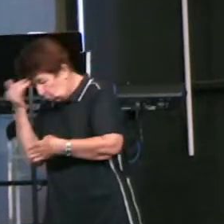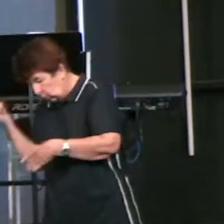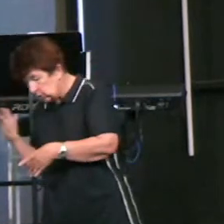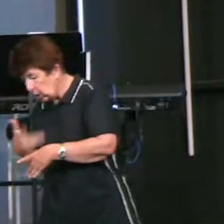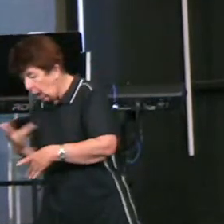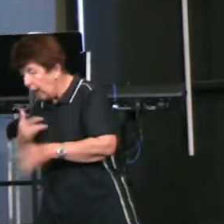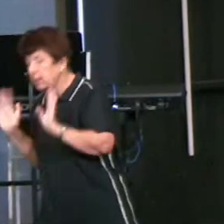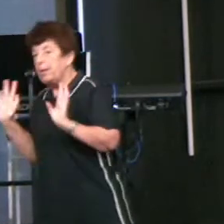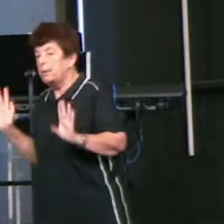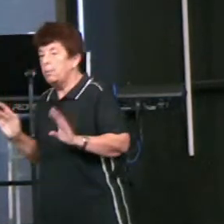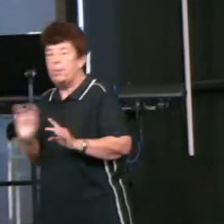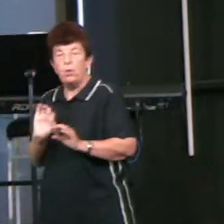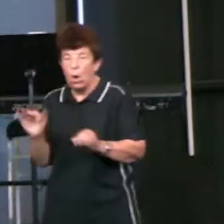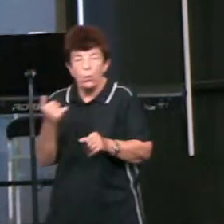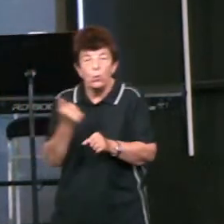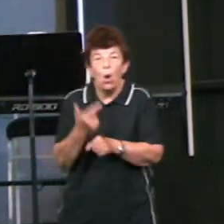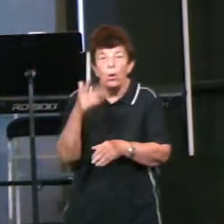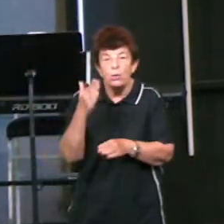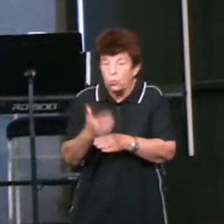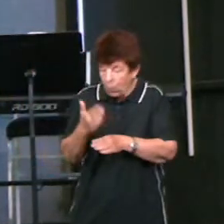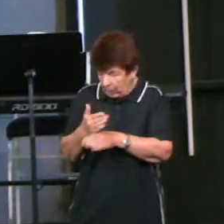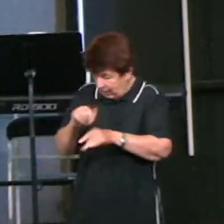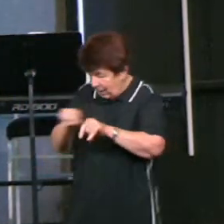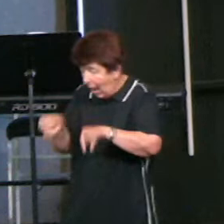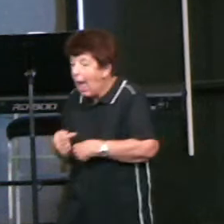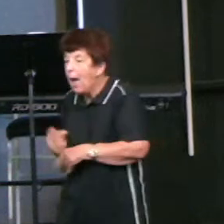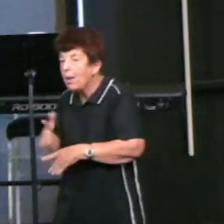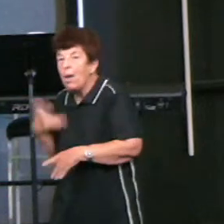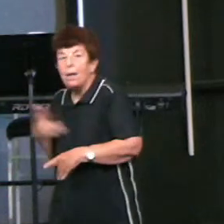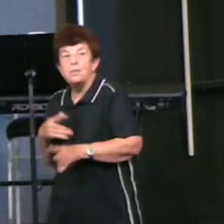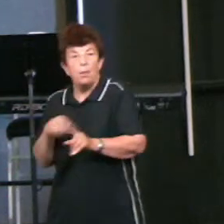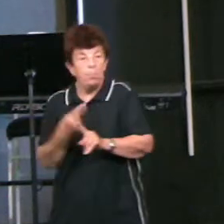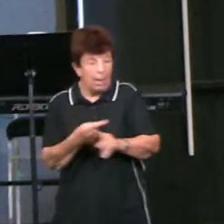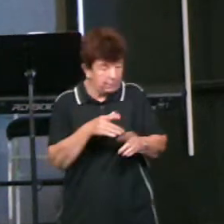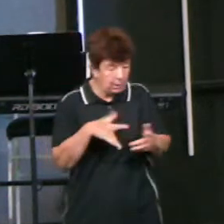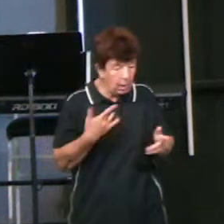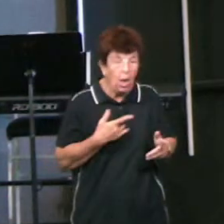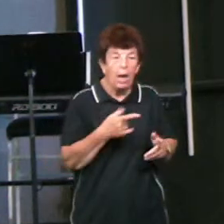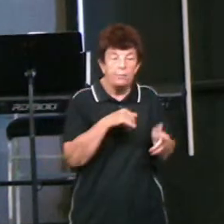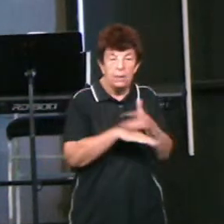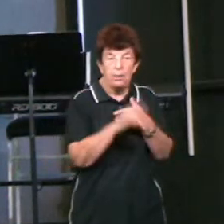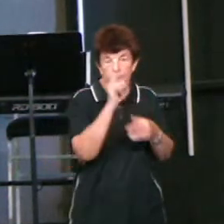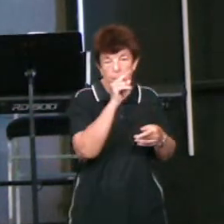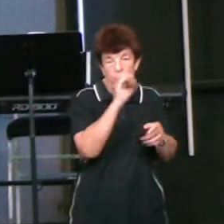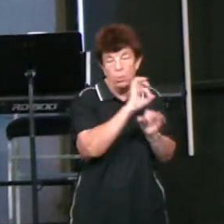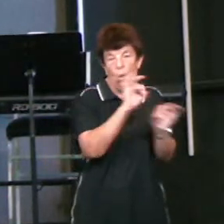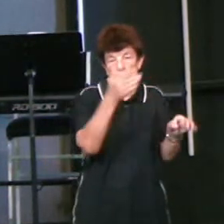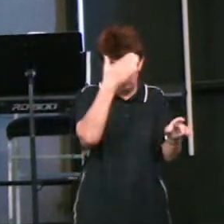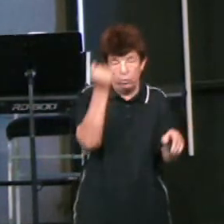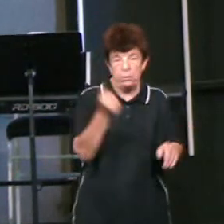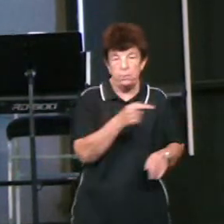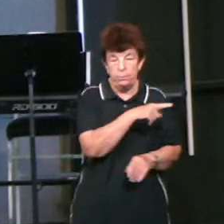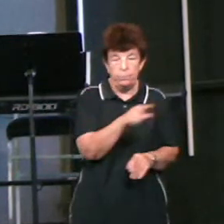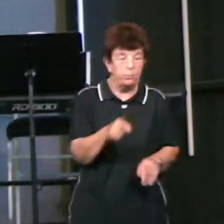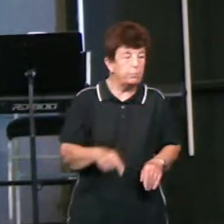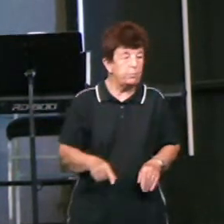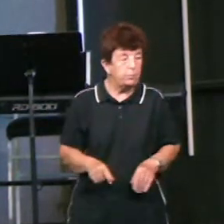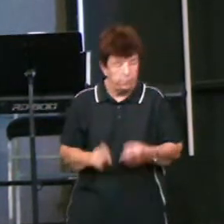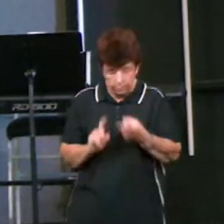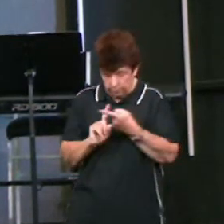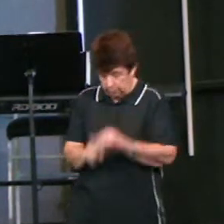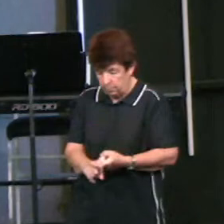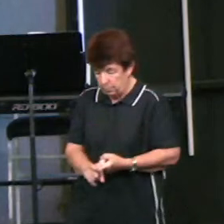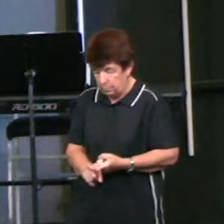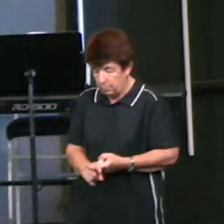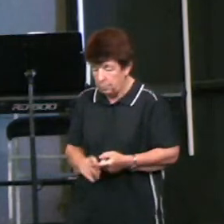God is at work both in our lives and in the lives of non-Christians. And we continue on, we